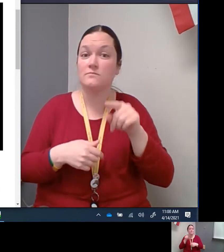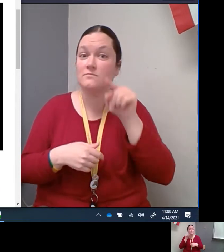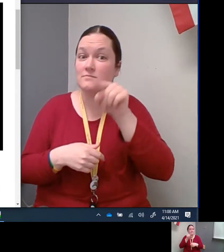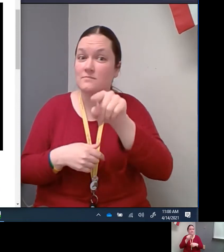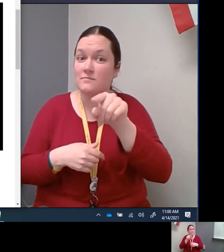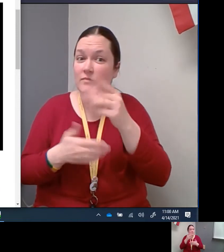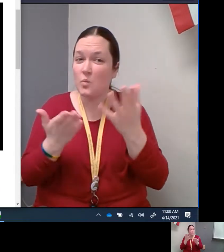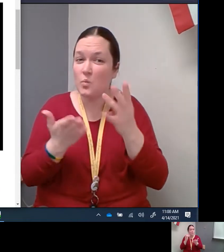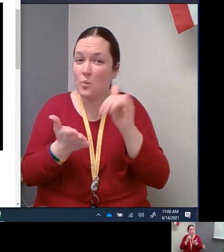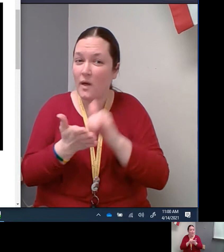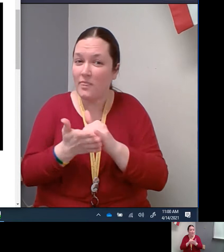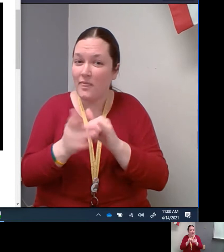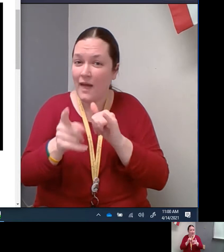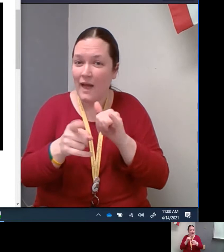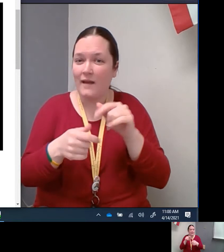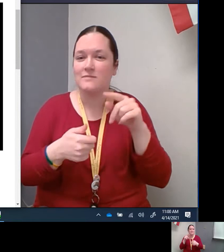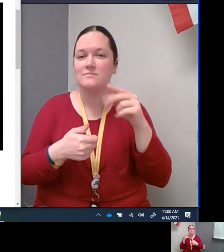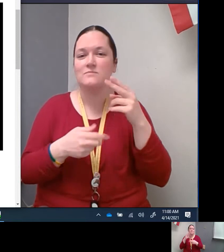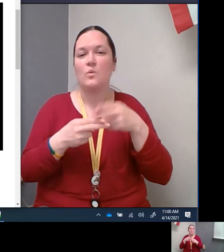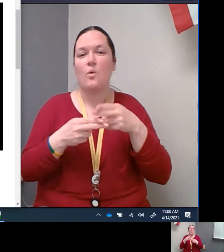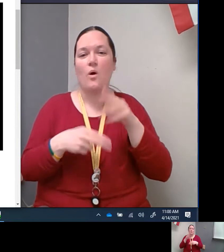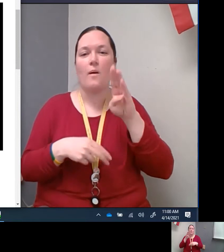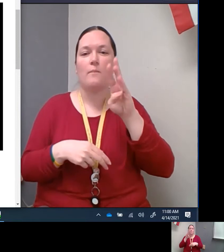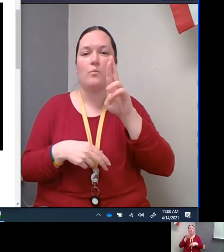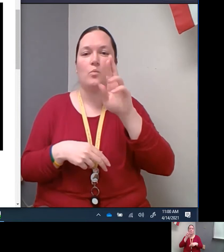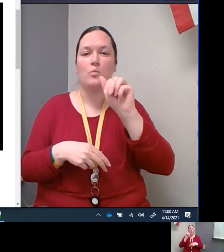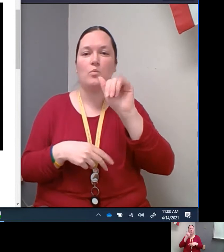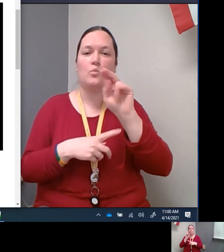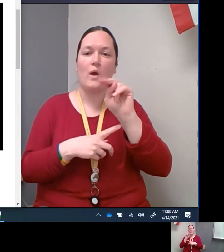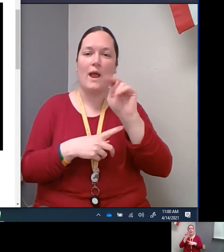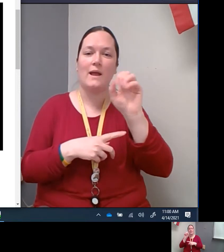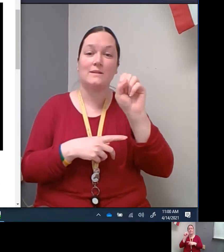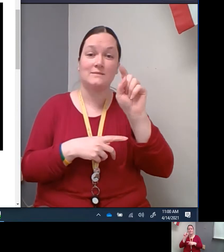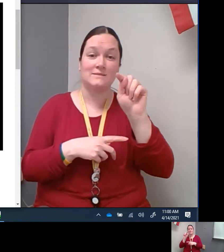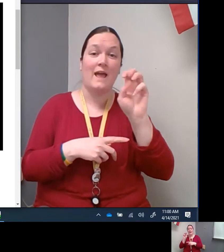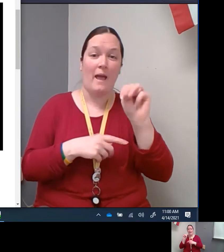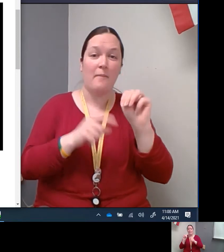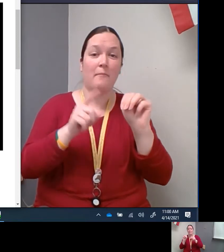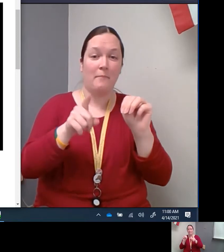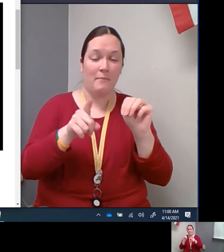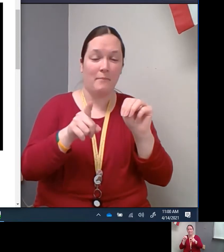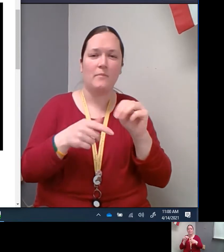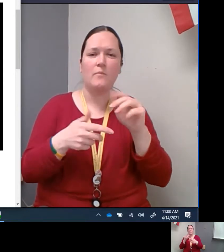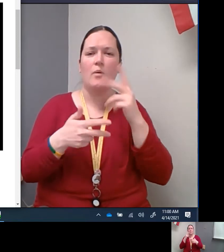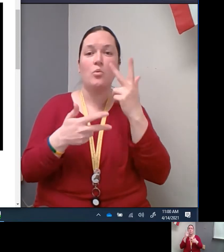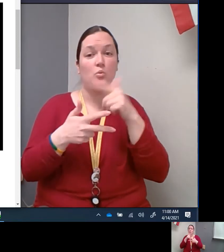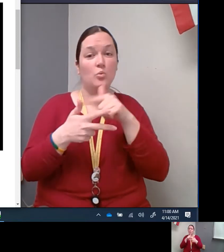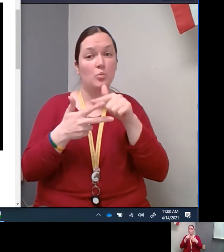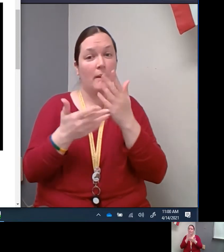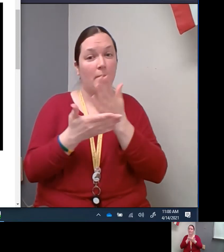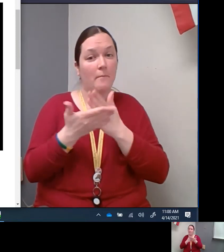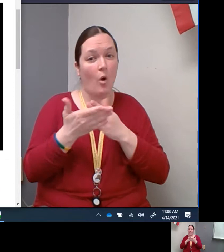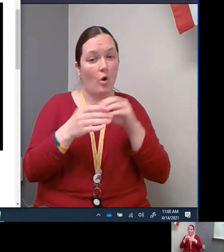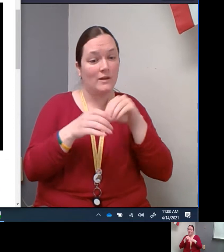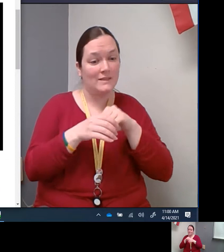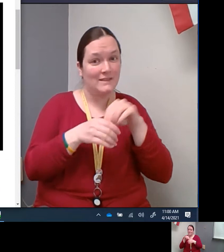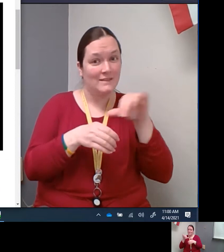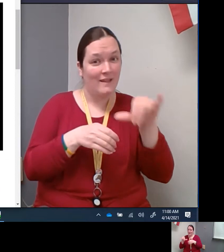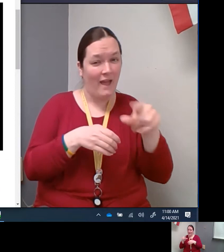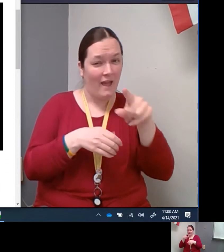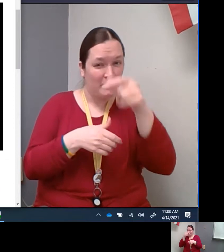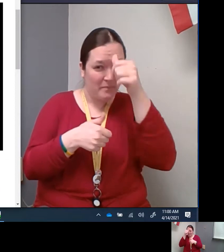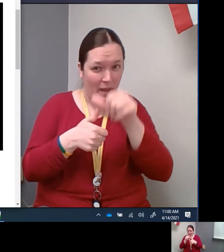at the bottom? Overall, we call that the brain stem. Hopefully you got that. What are the three parts of the brain stem, though? Do you